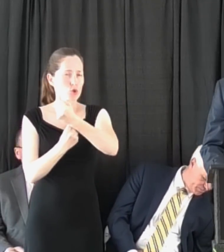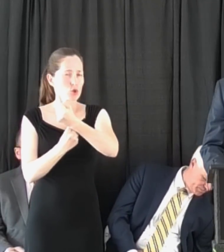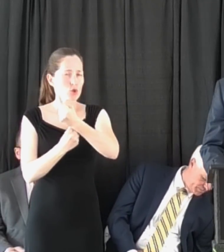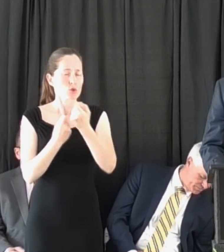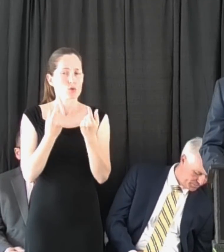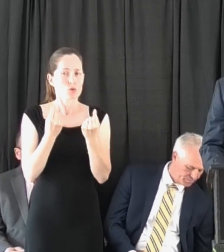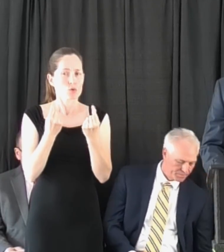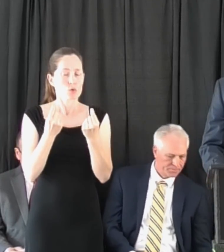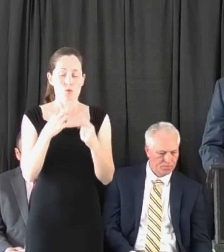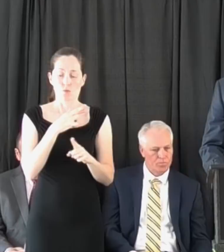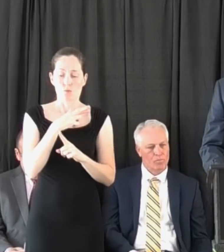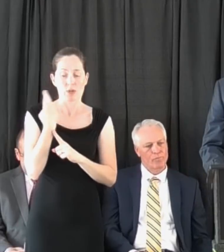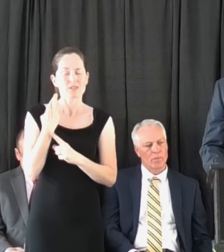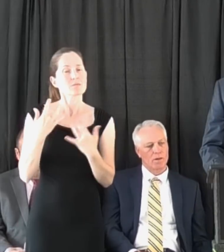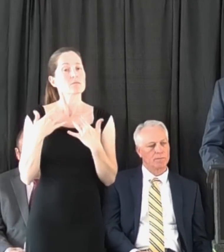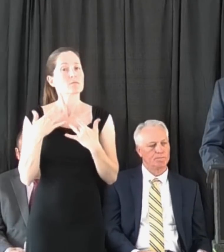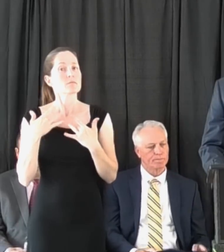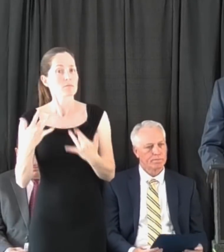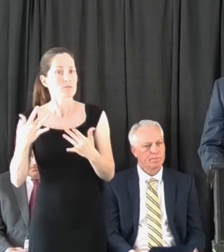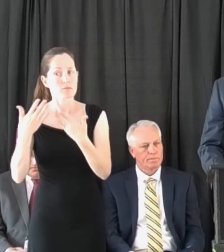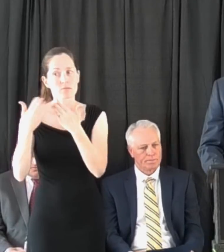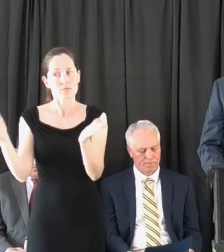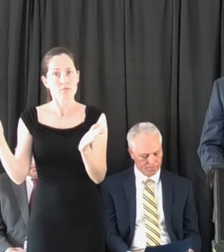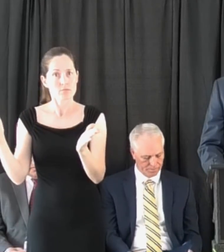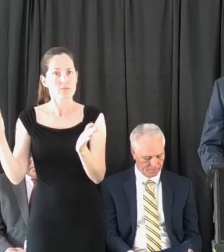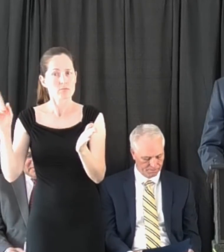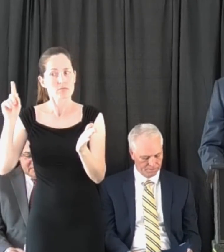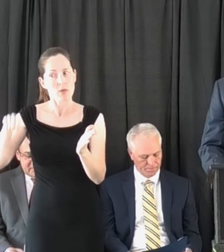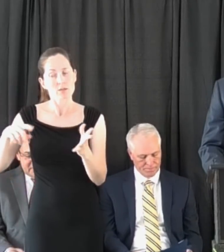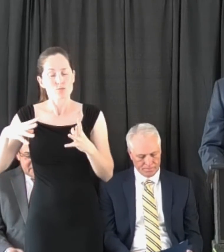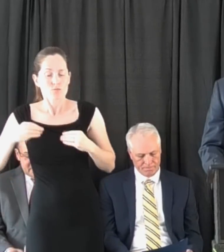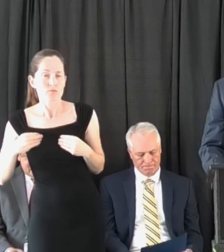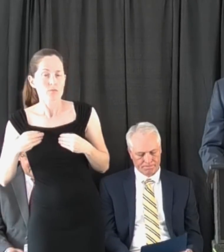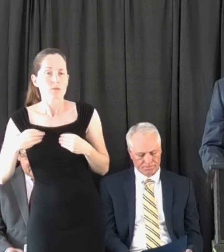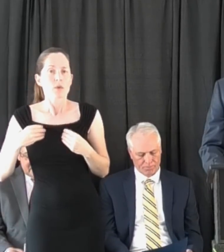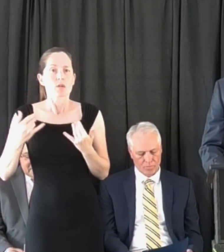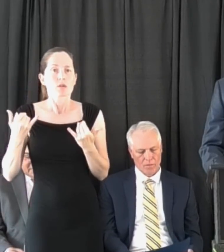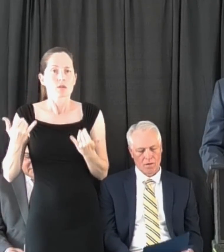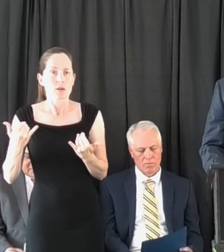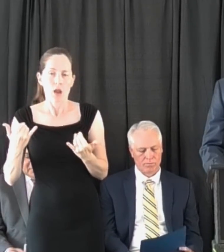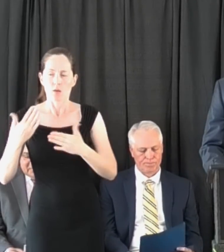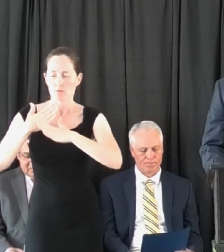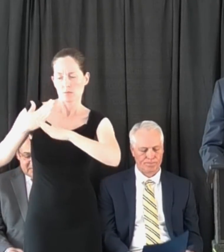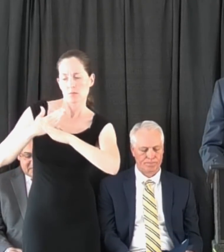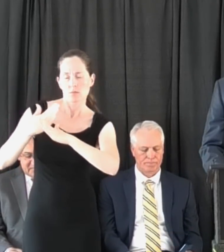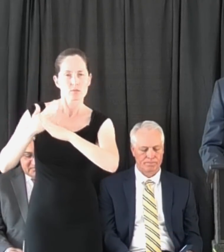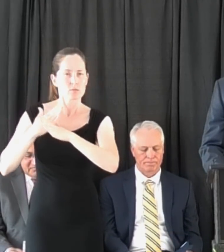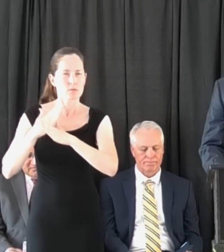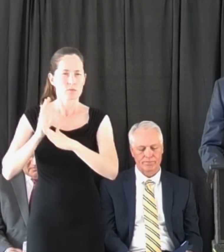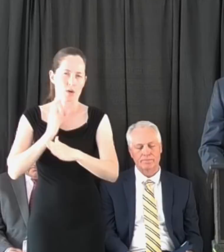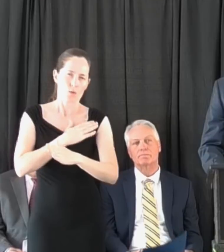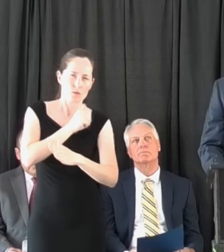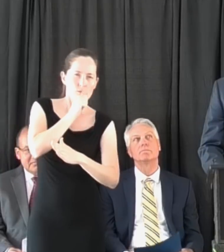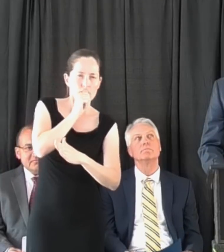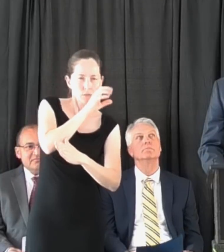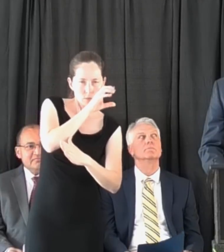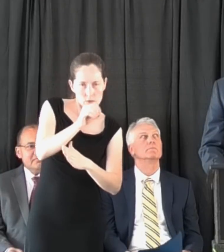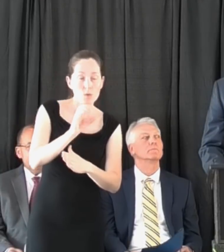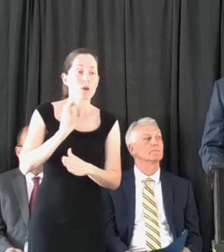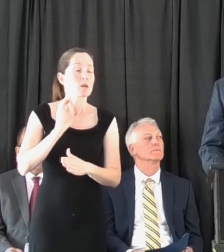by the public sector to the private sector under a single contract. So our team has responsibility for designing,